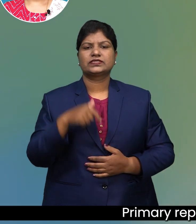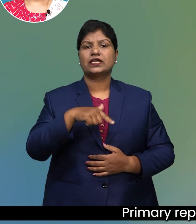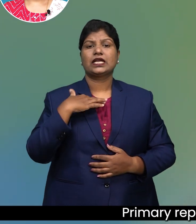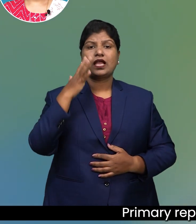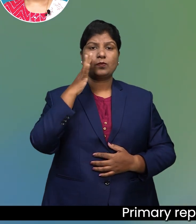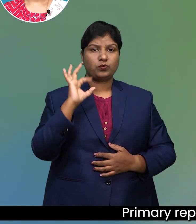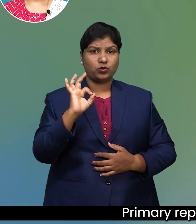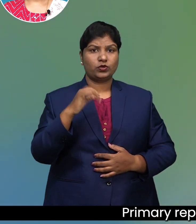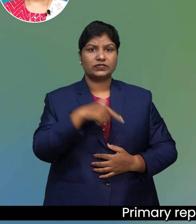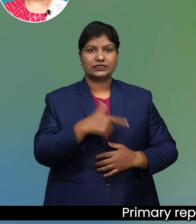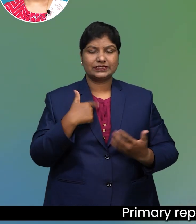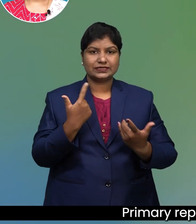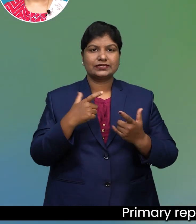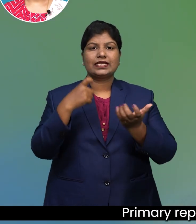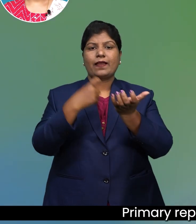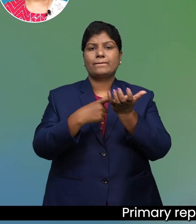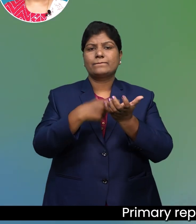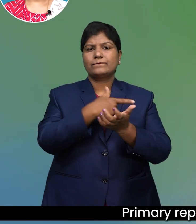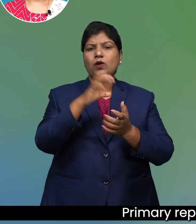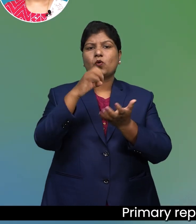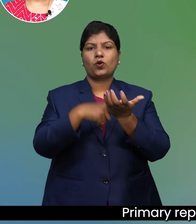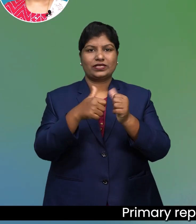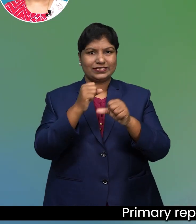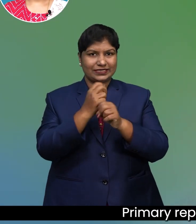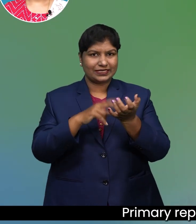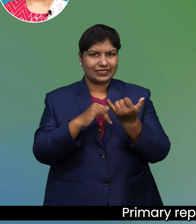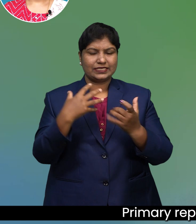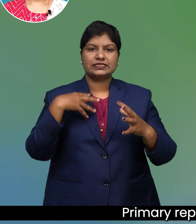Primary reproductive organs include